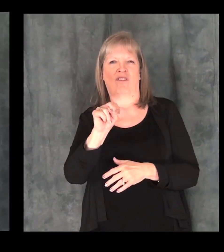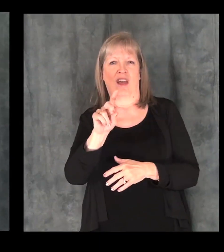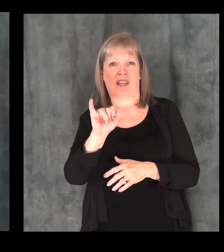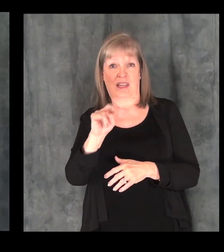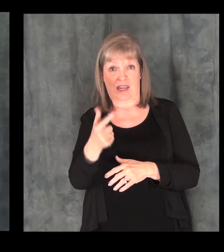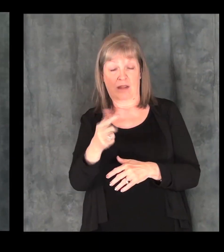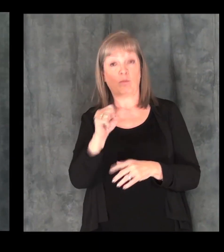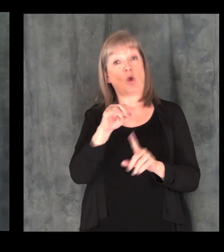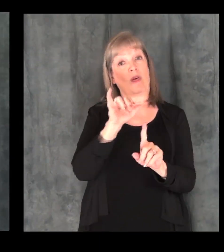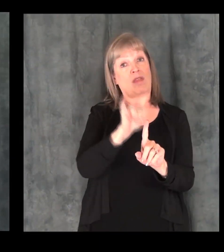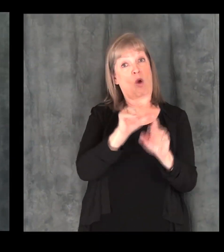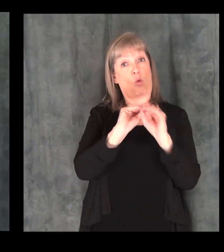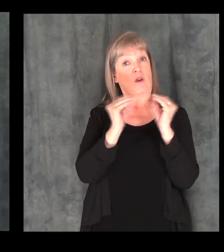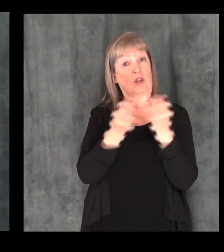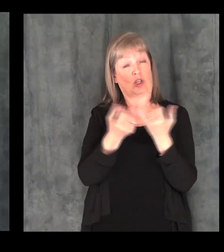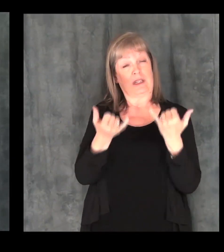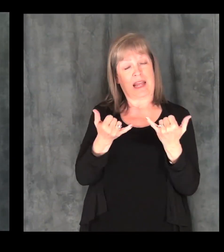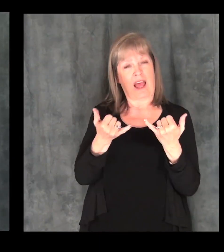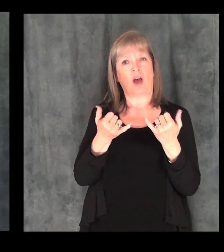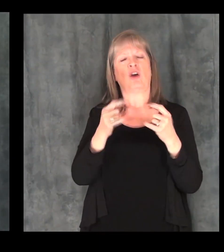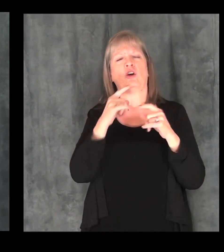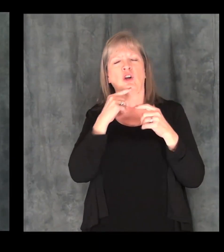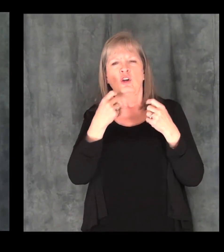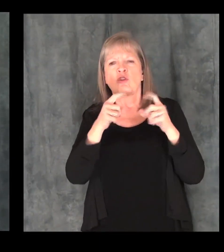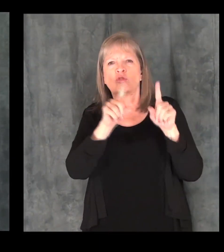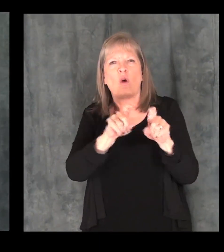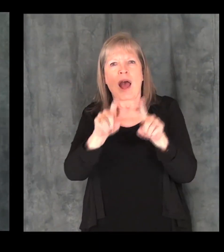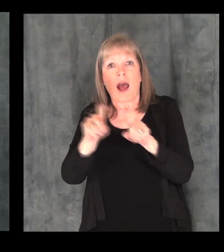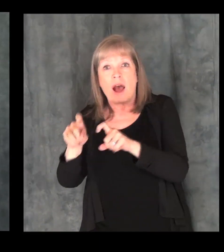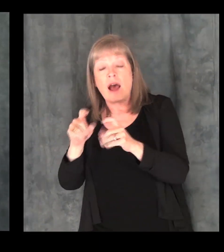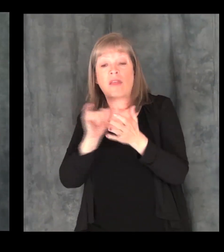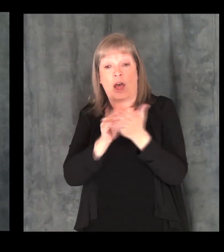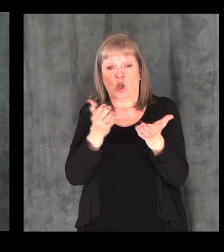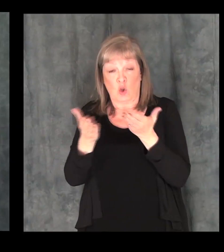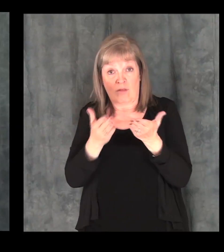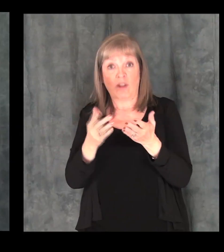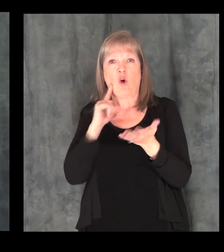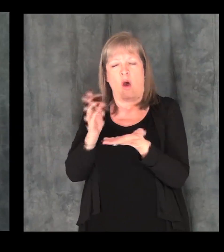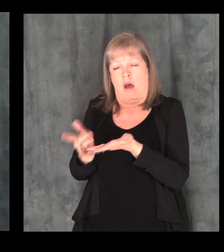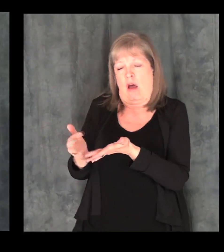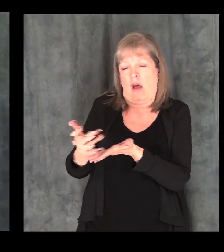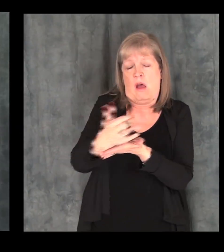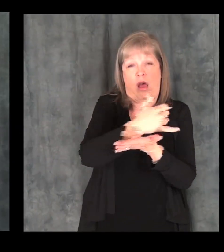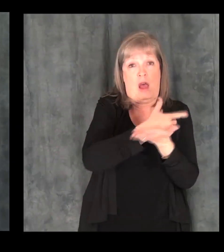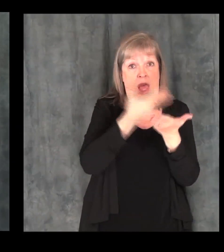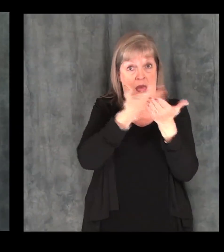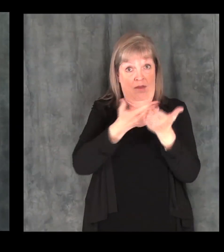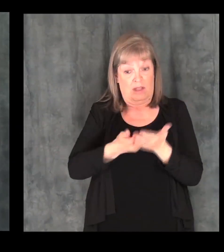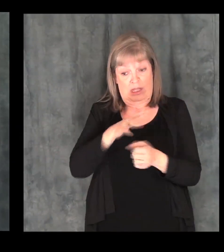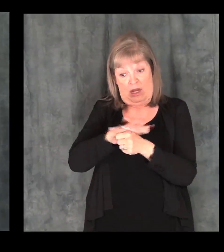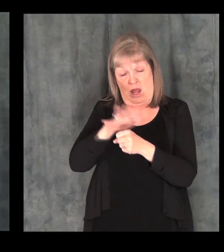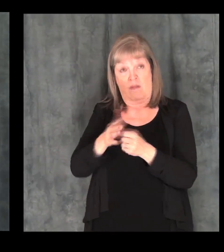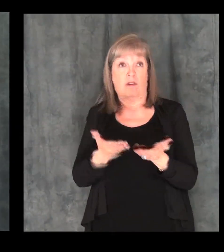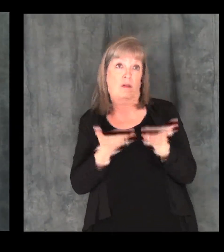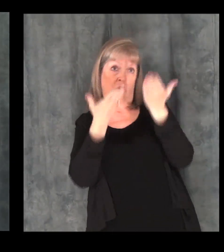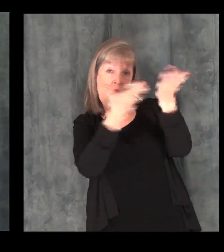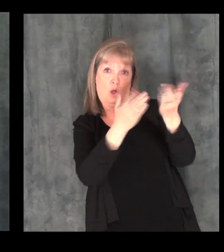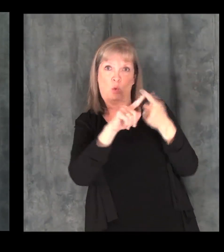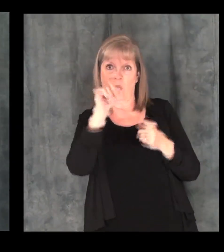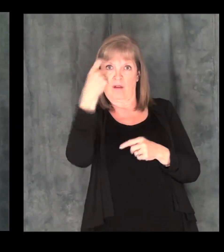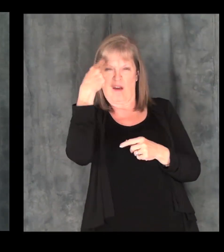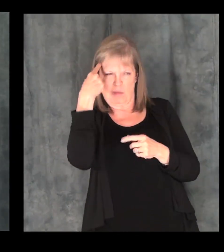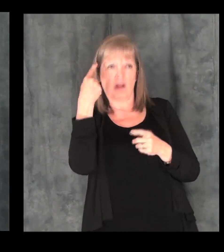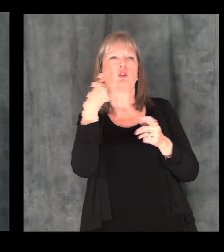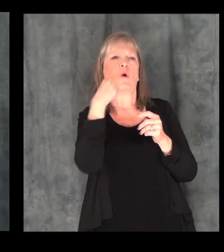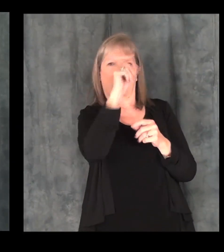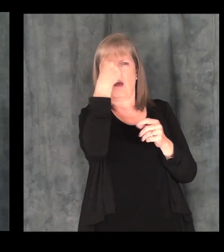doing is trialling the service in order to collect evidence to then take to the government for them to fund a national video relay